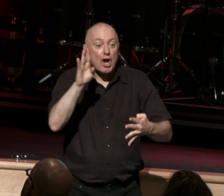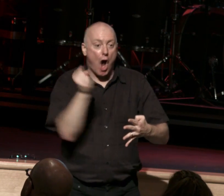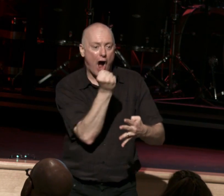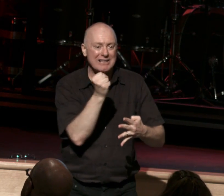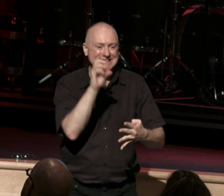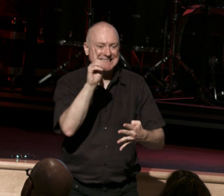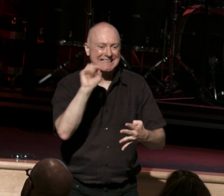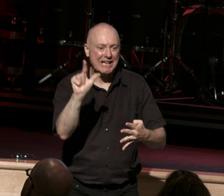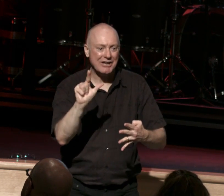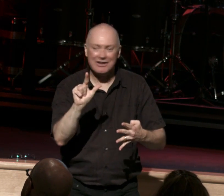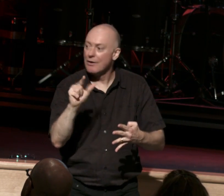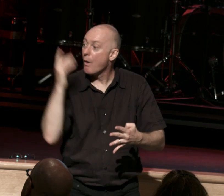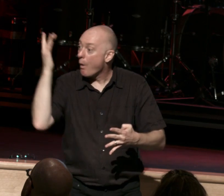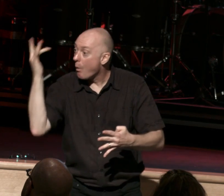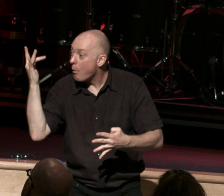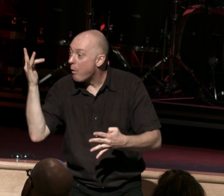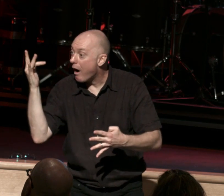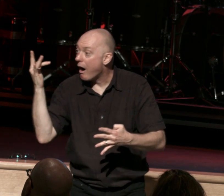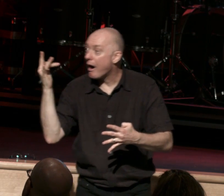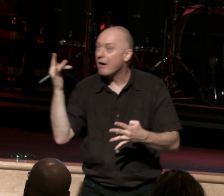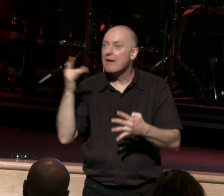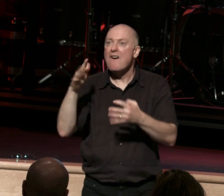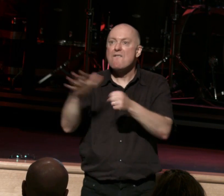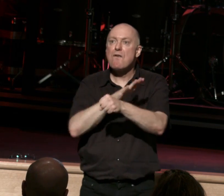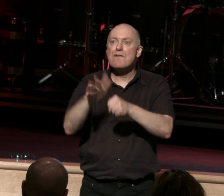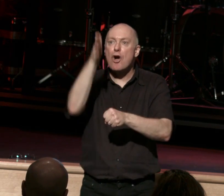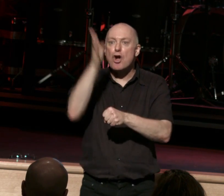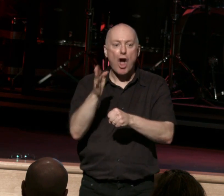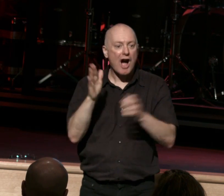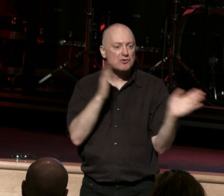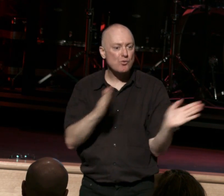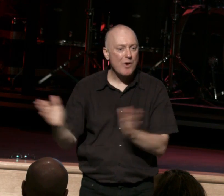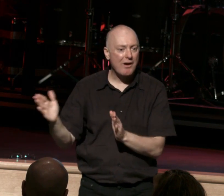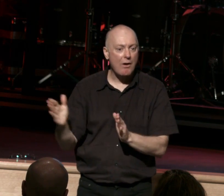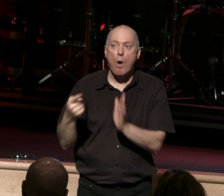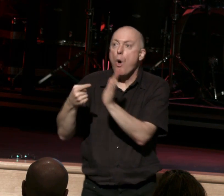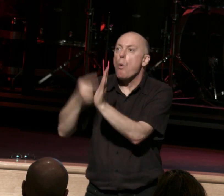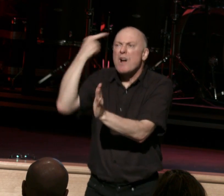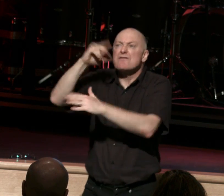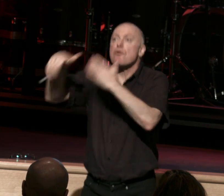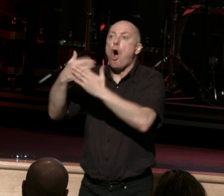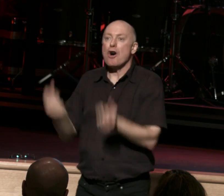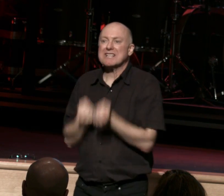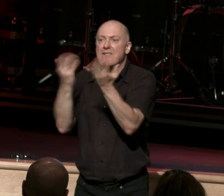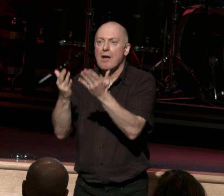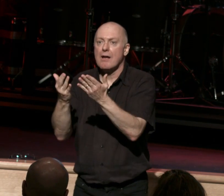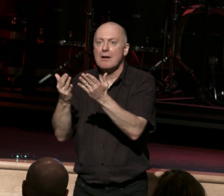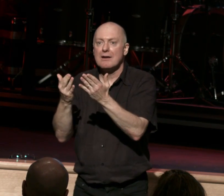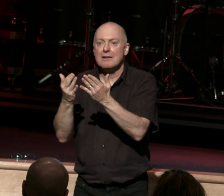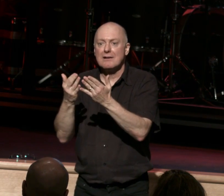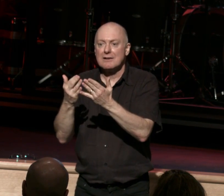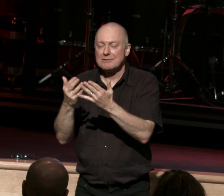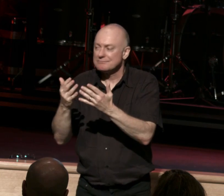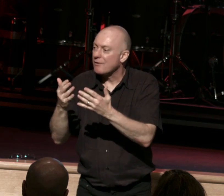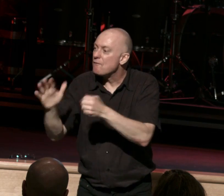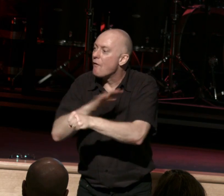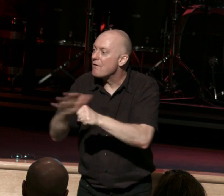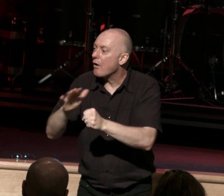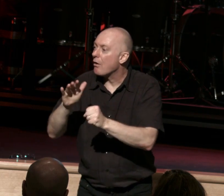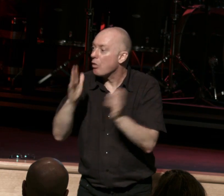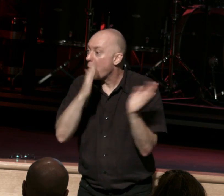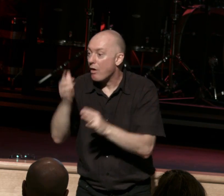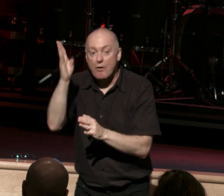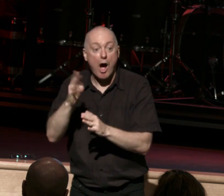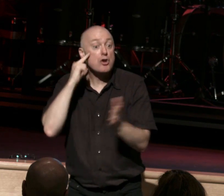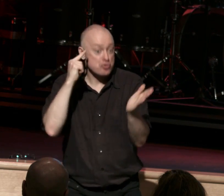deal. God's deal. It's God's deal because it fulfilled God's will. The once for all sacrifice fulfilled the will of God. Look